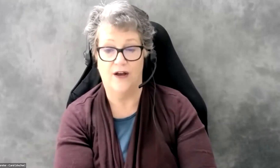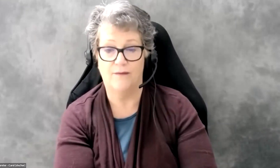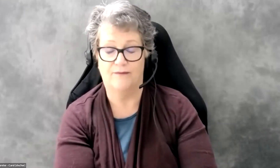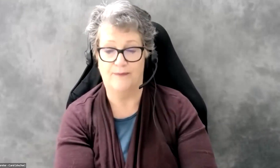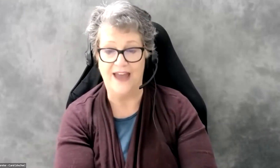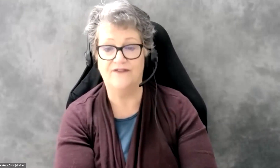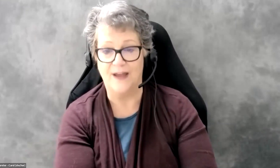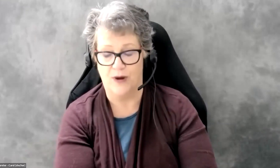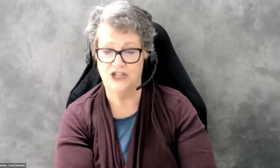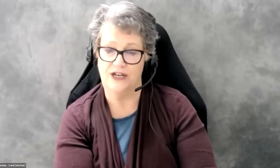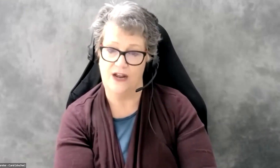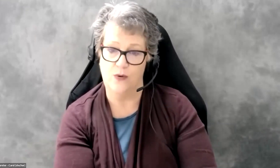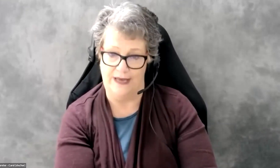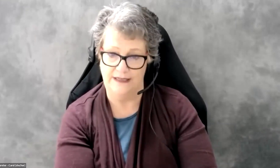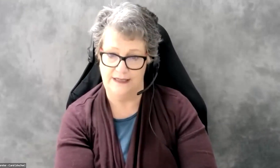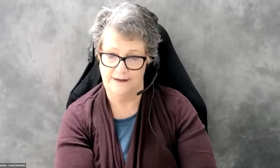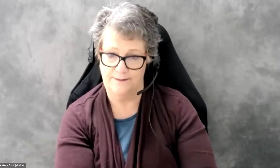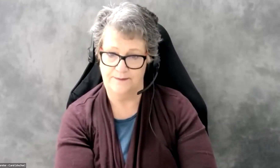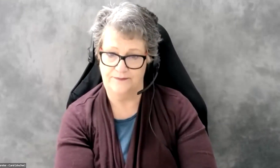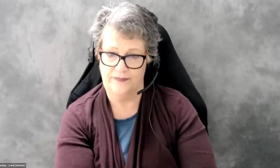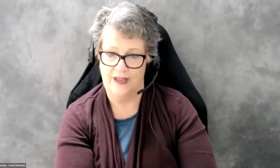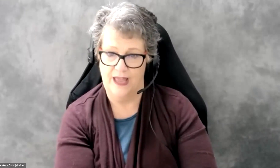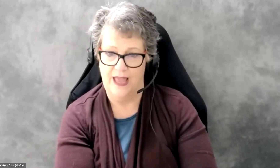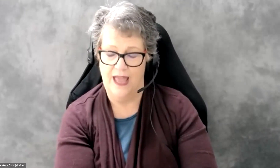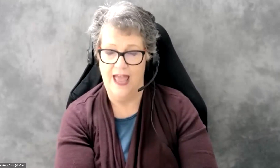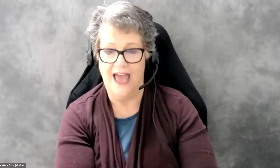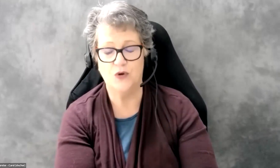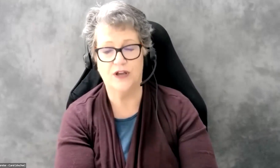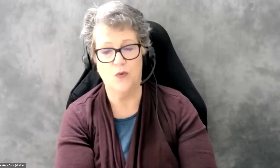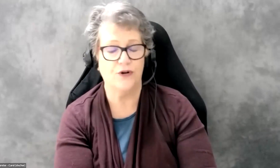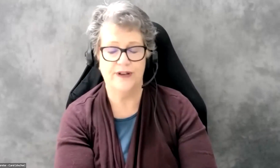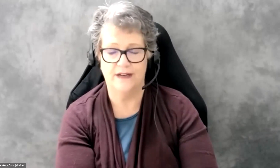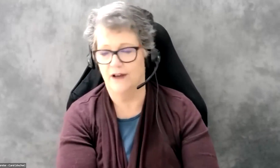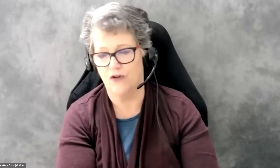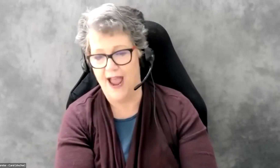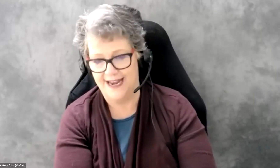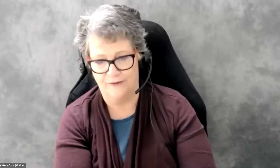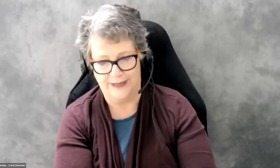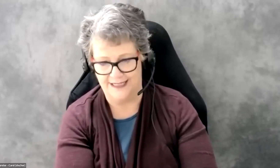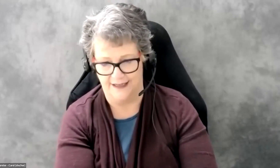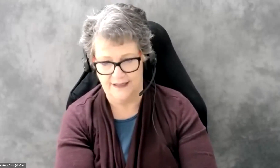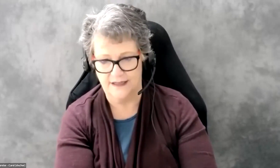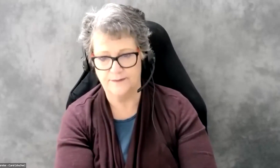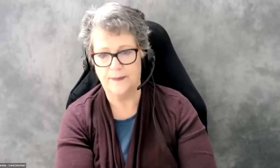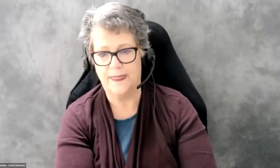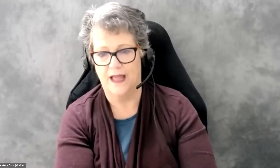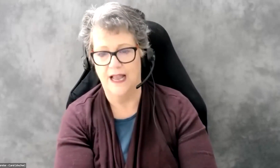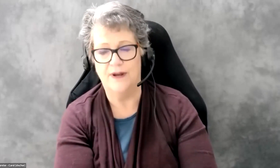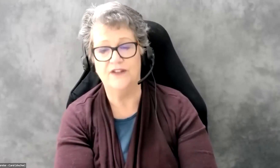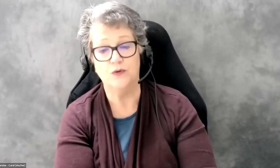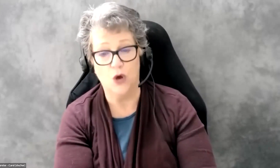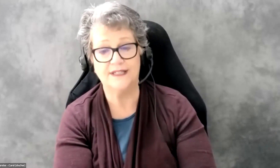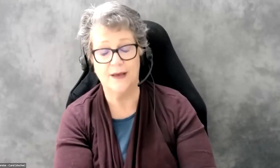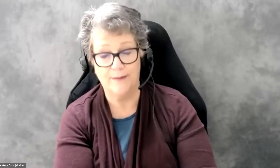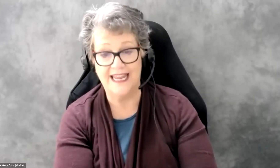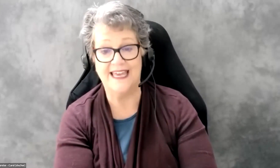free bed vibration equipment, and you can order it in a variety of places. But